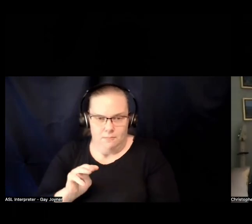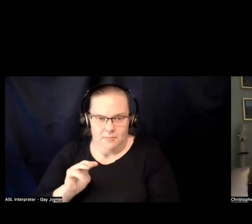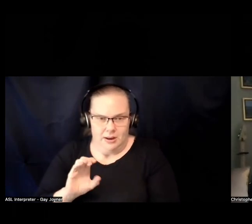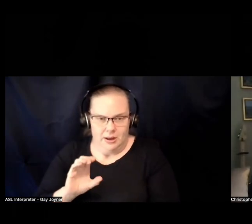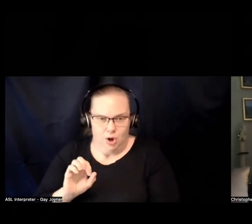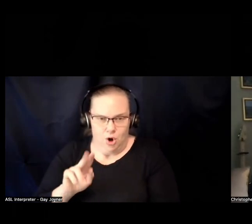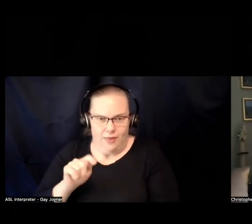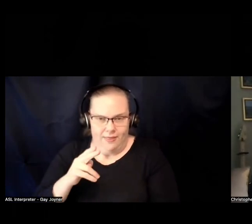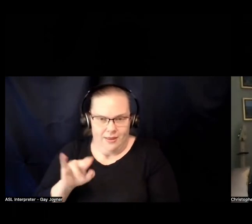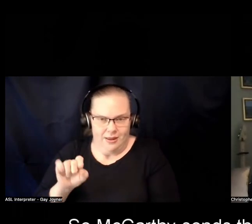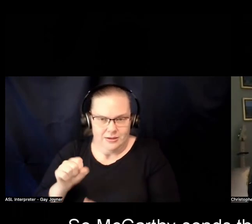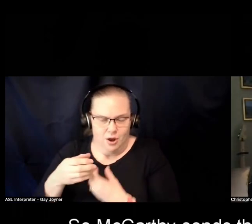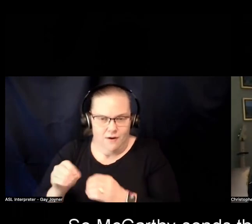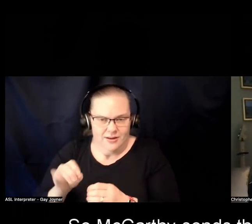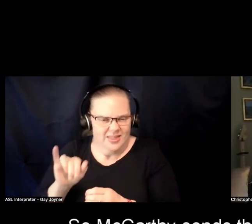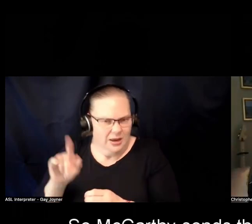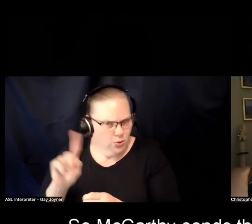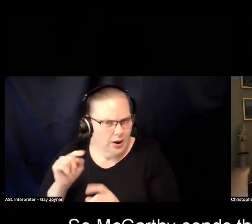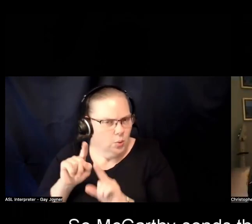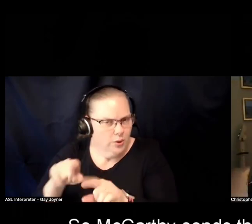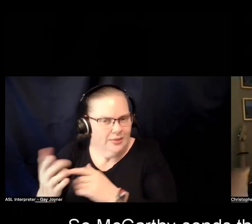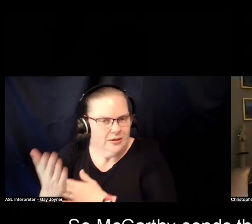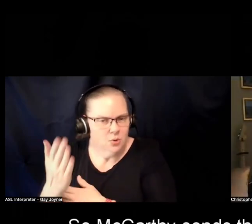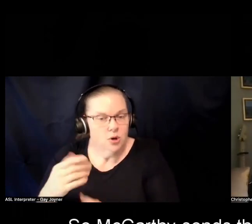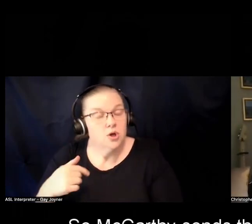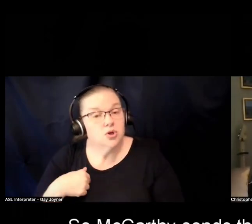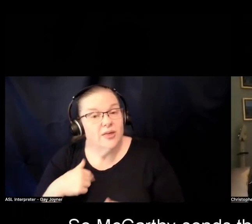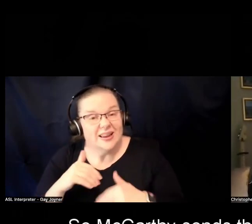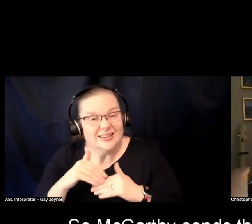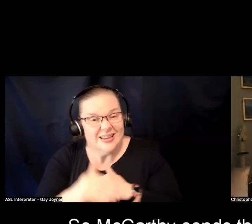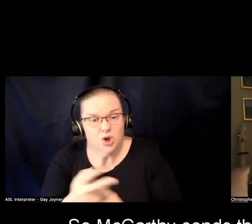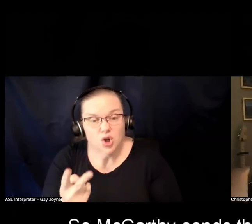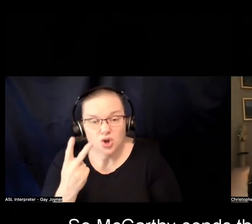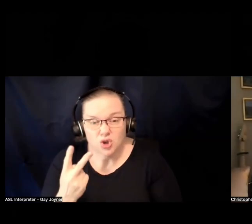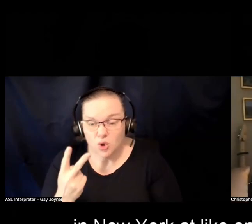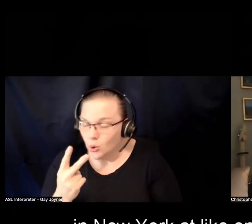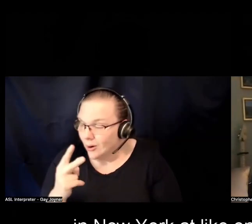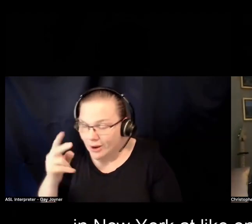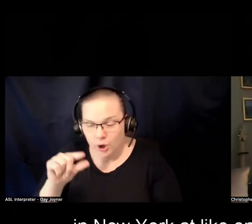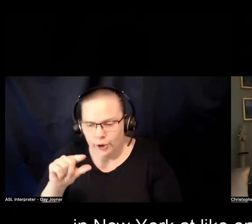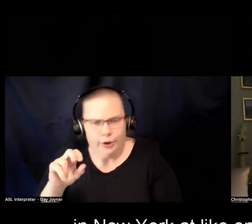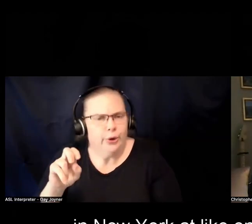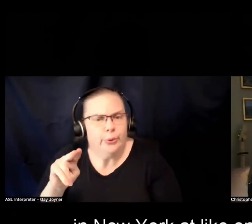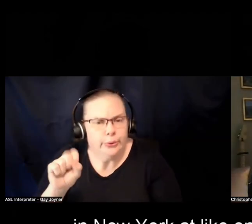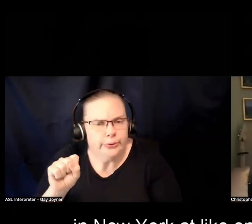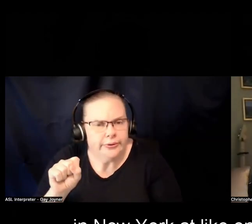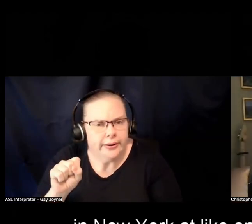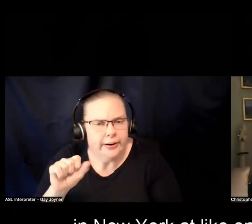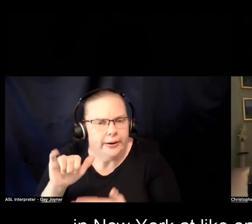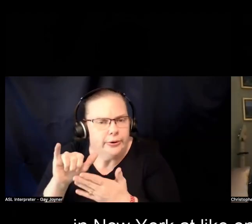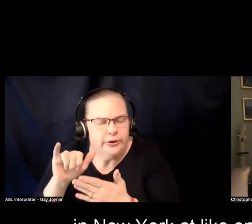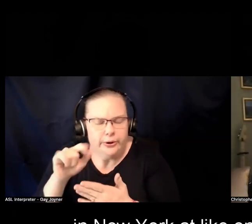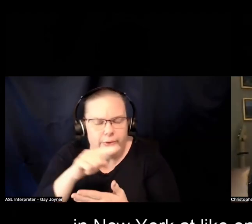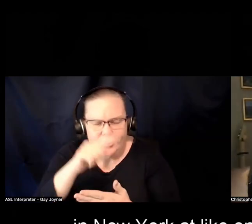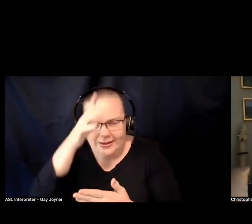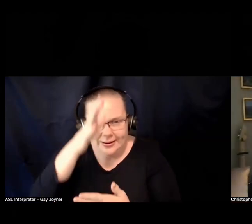morning. So McCarthy sends these two goons to this guy's apartment in New York at like 1 a.m. to